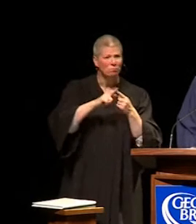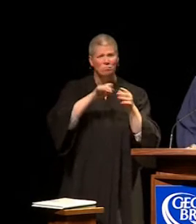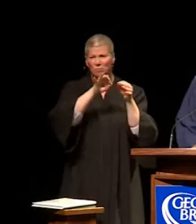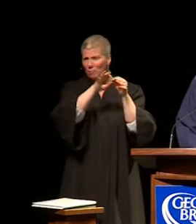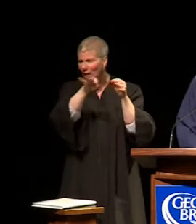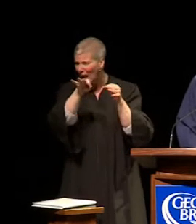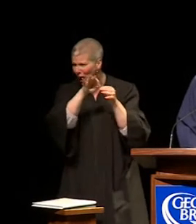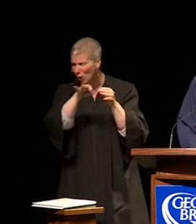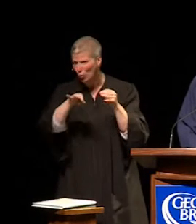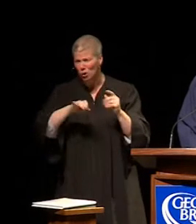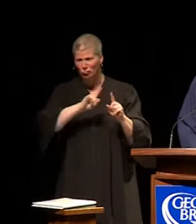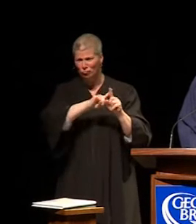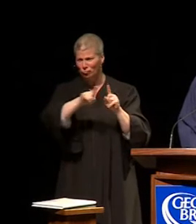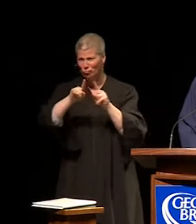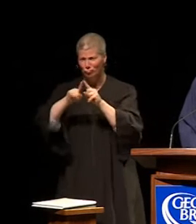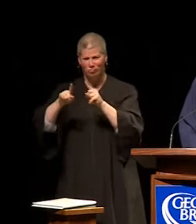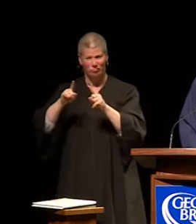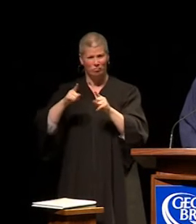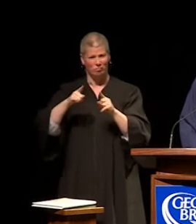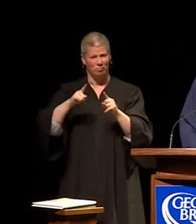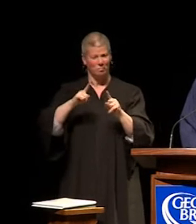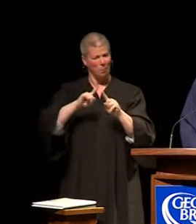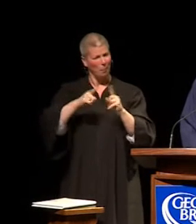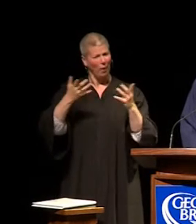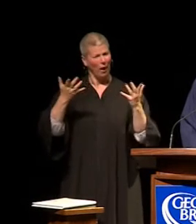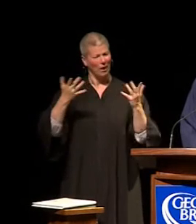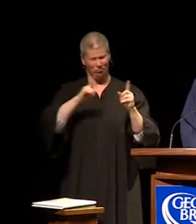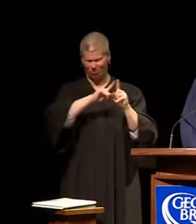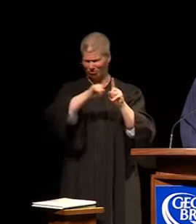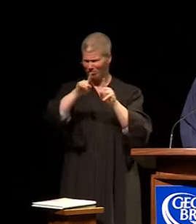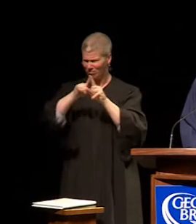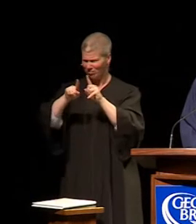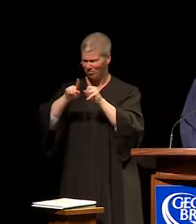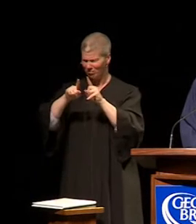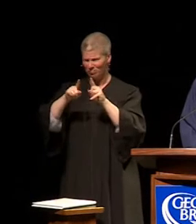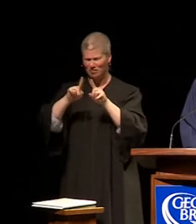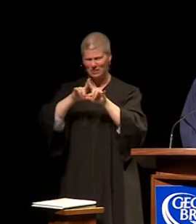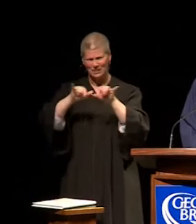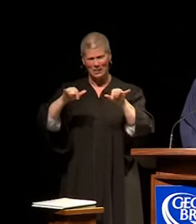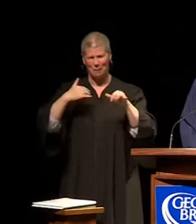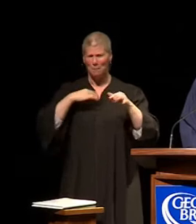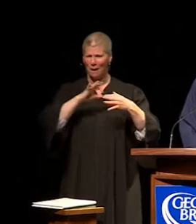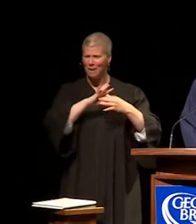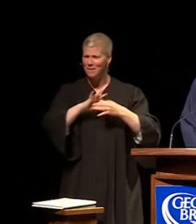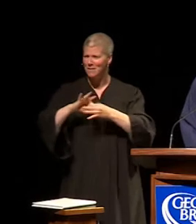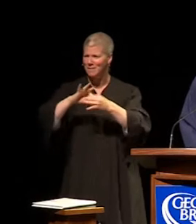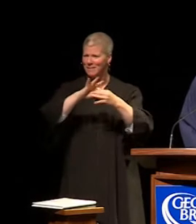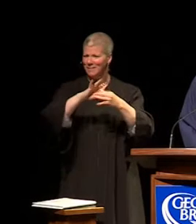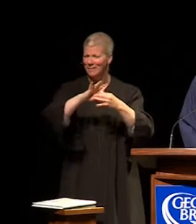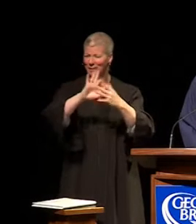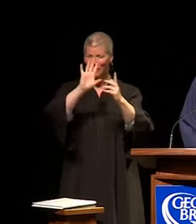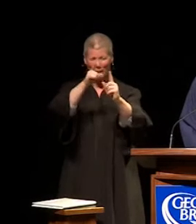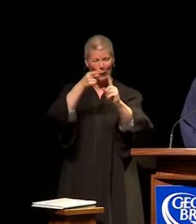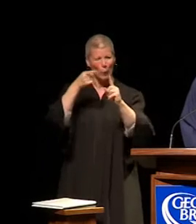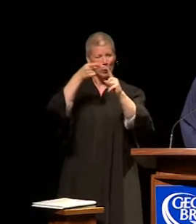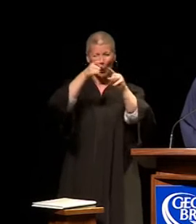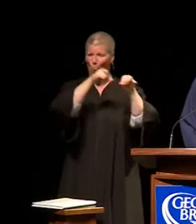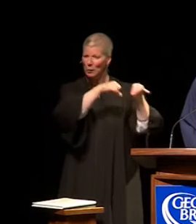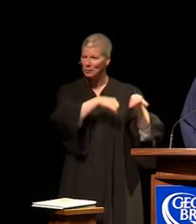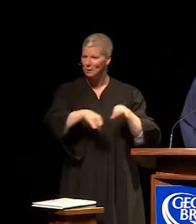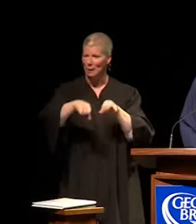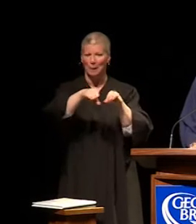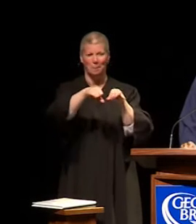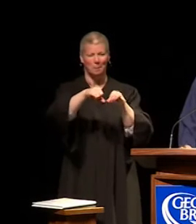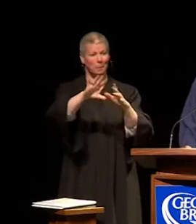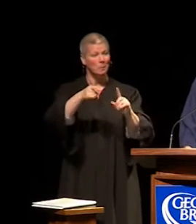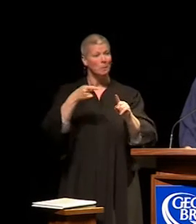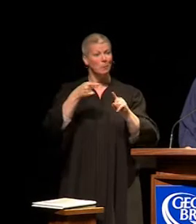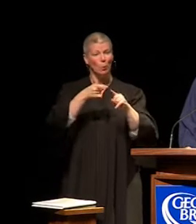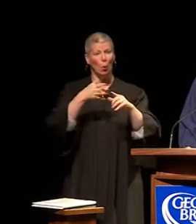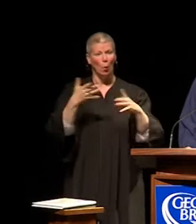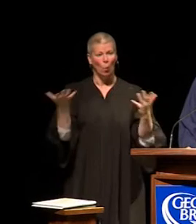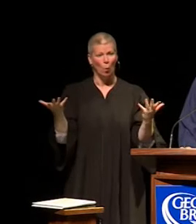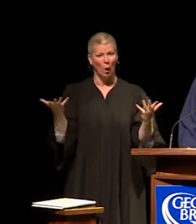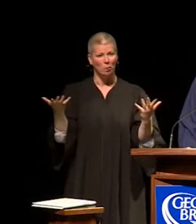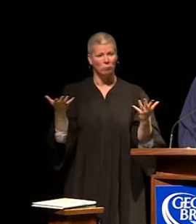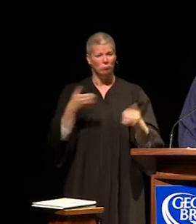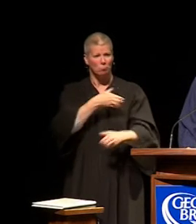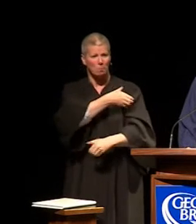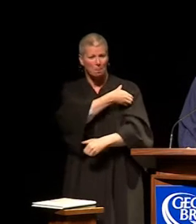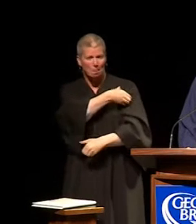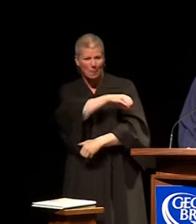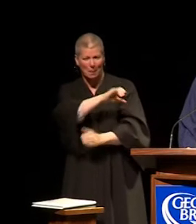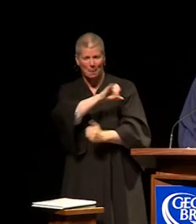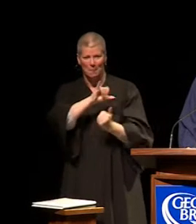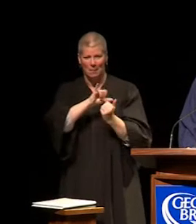could be so united by and focused on one common goal, that of empowerment